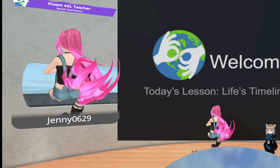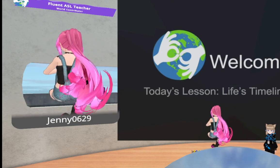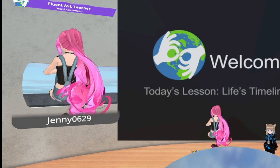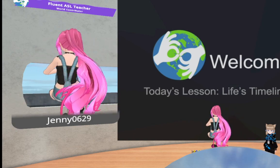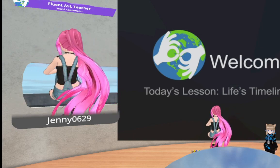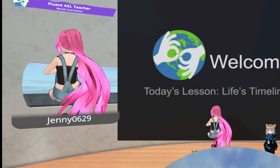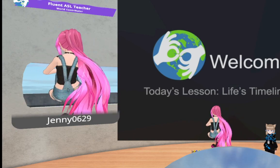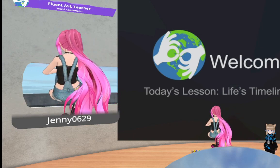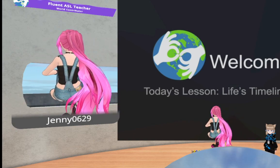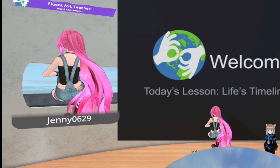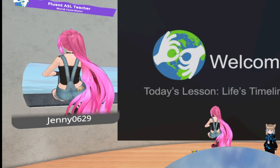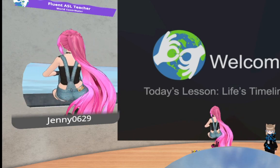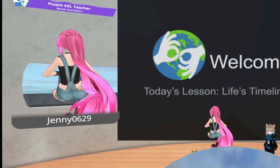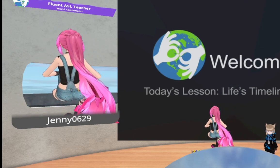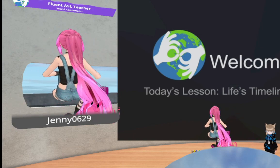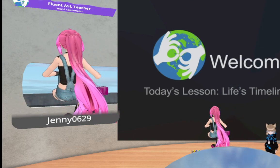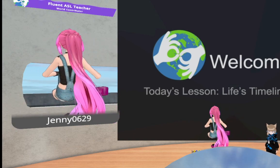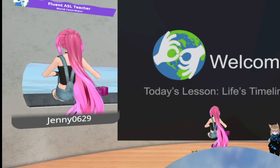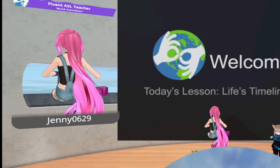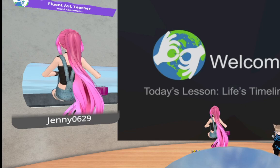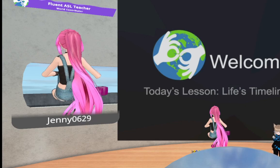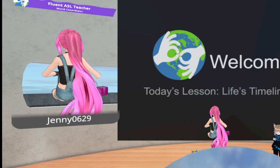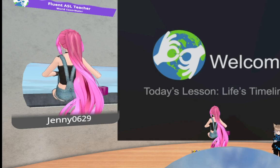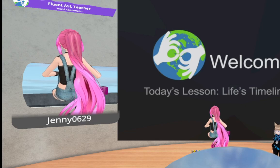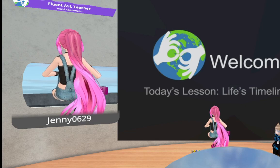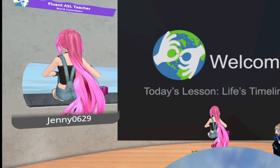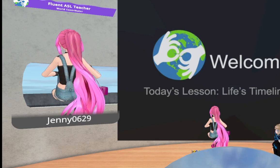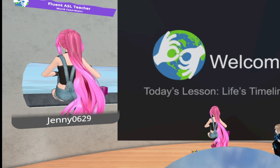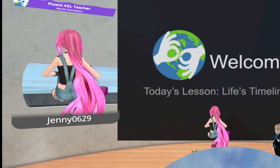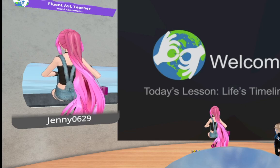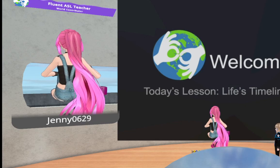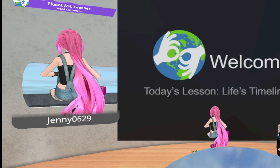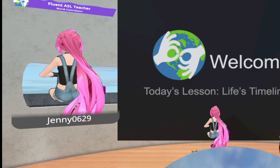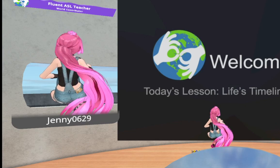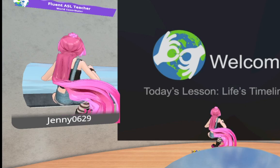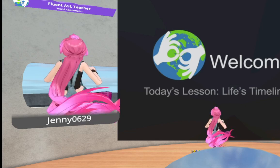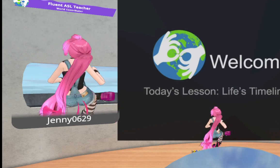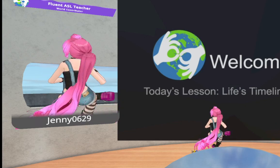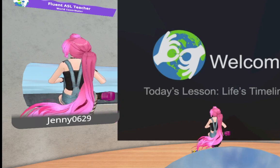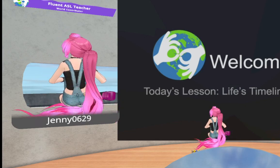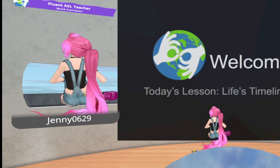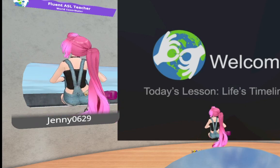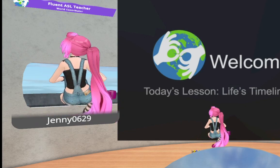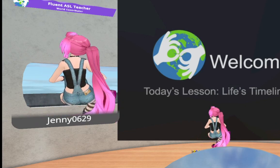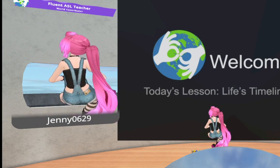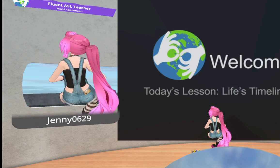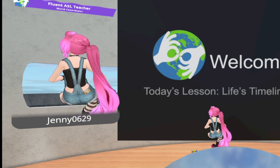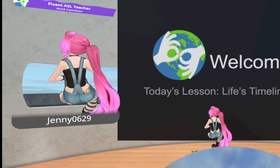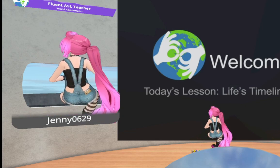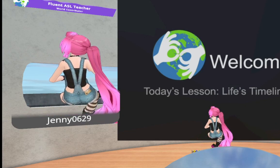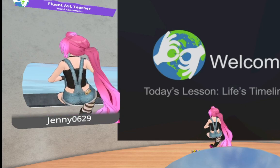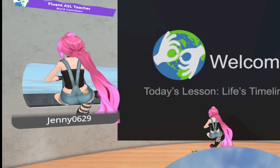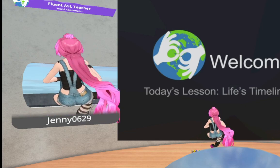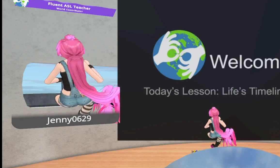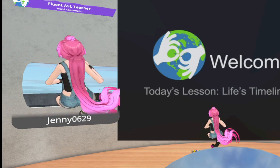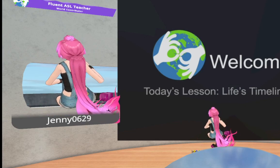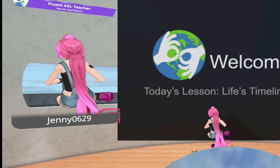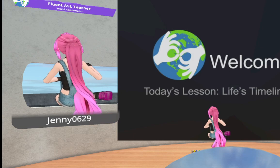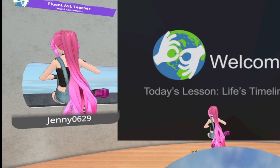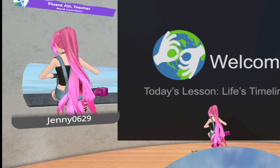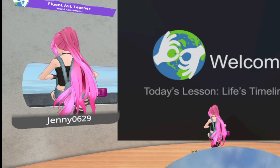up my vocabulary list that I had and is now